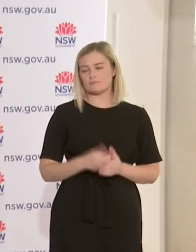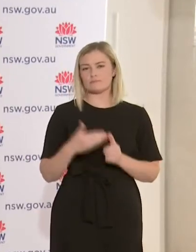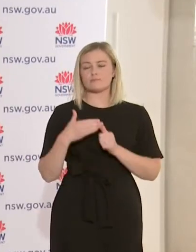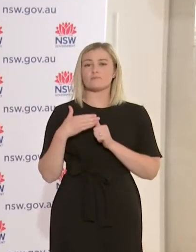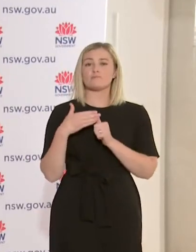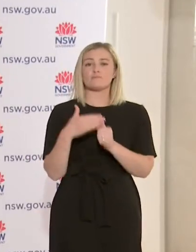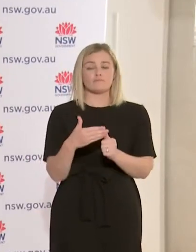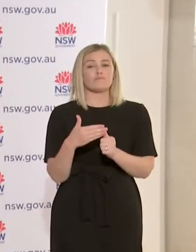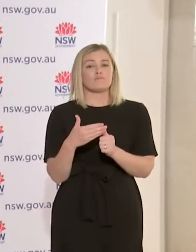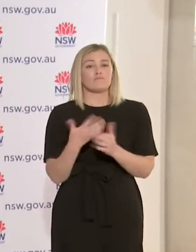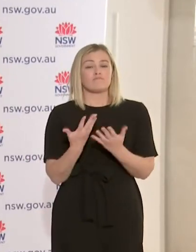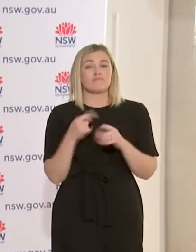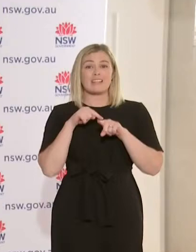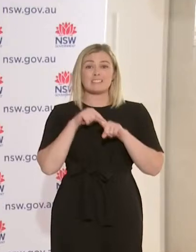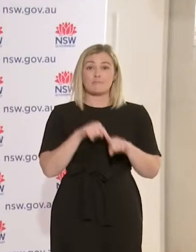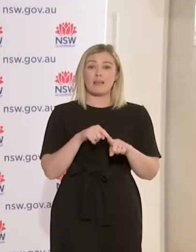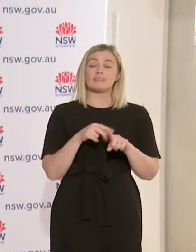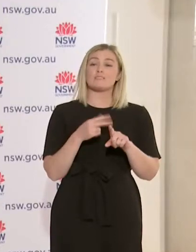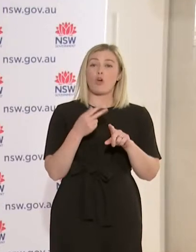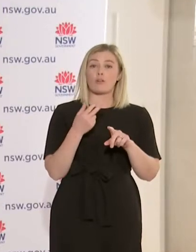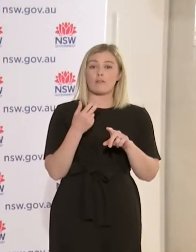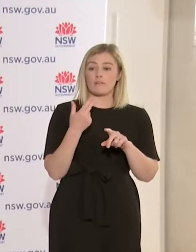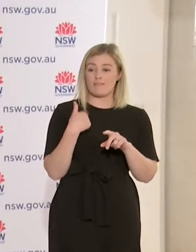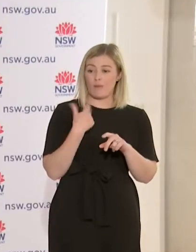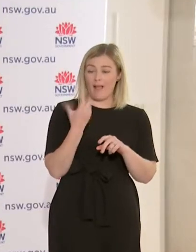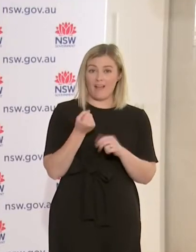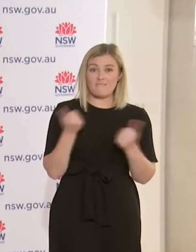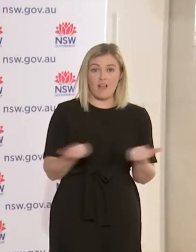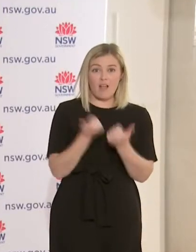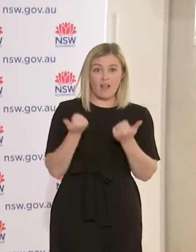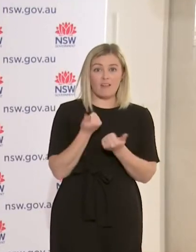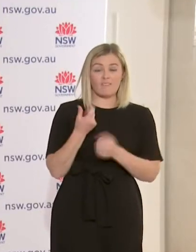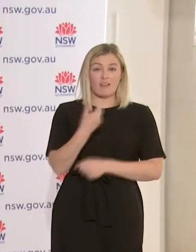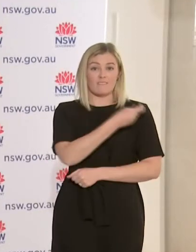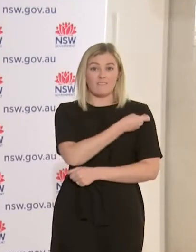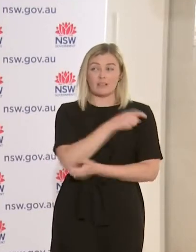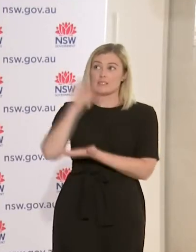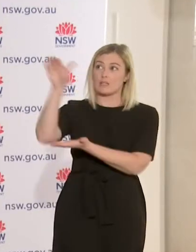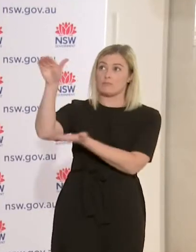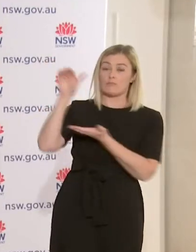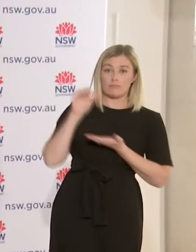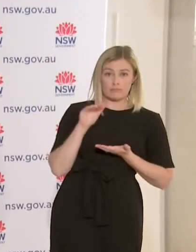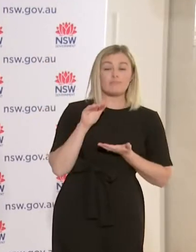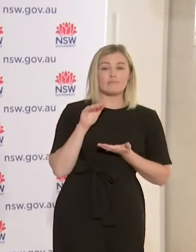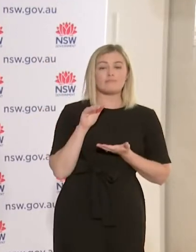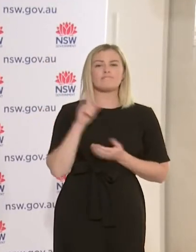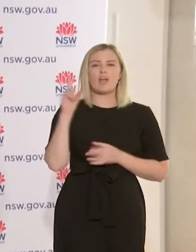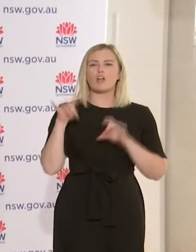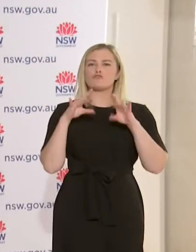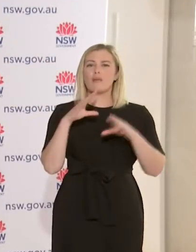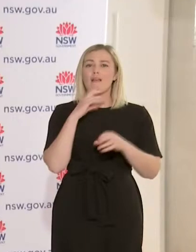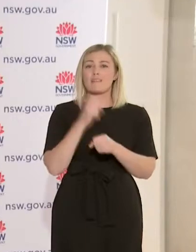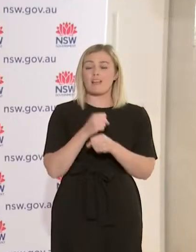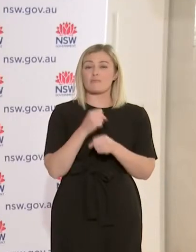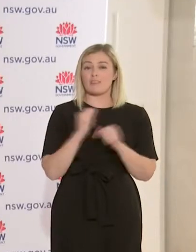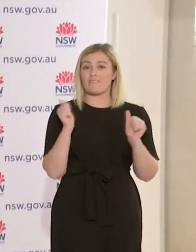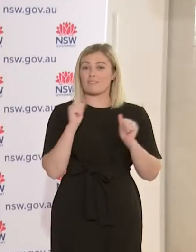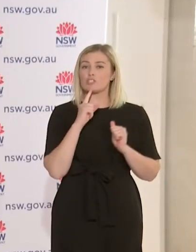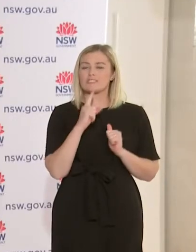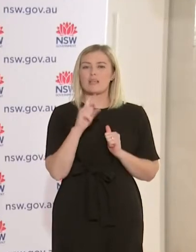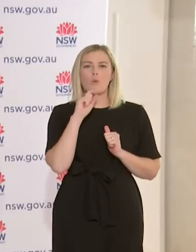I'm confident that as soon as the vaccine becomes available, and the Commonwealth has announced that there'll be more Moderna through pharmacies,